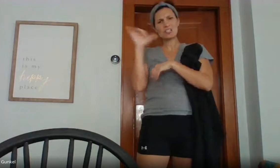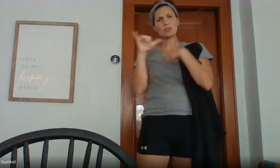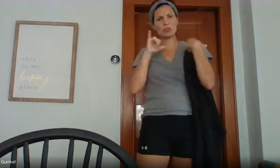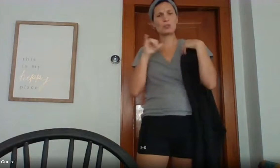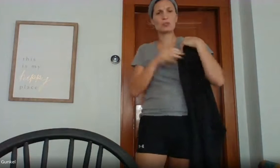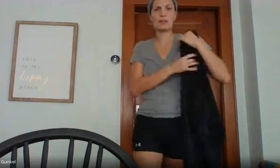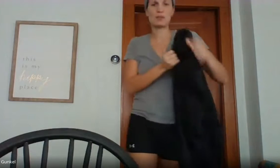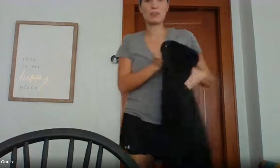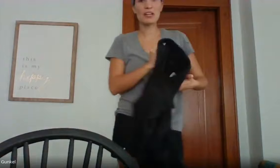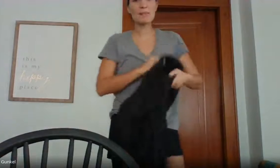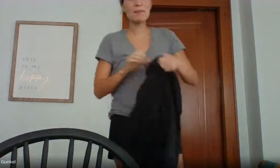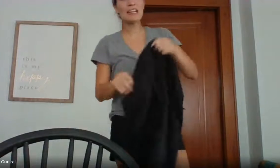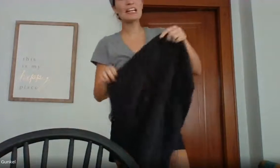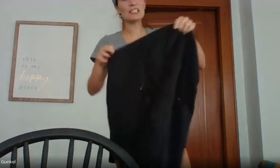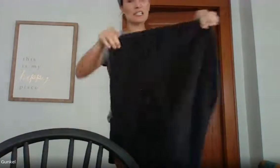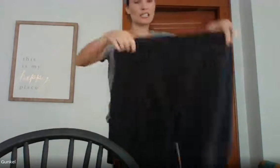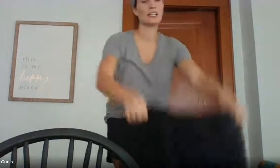so too. So I'm going to put on my pants.